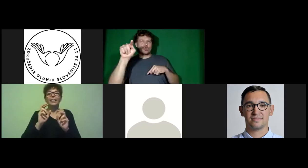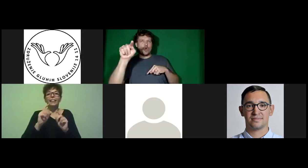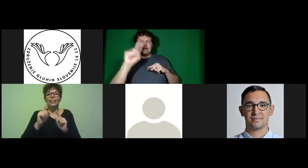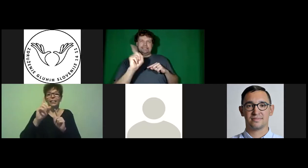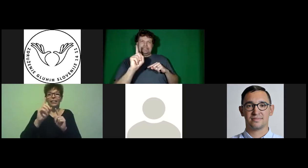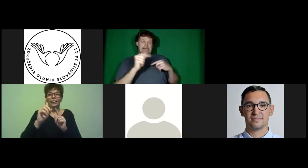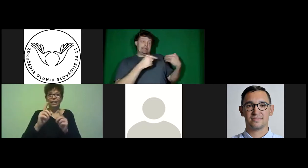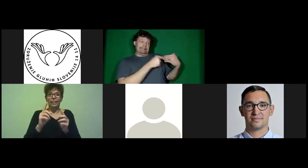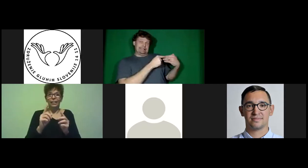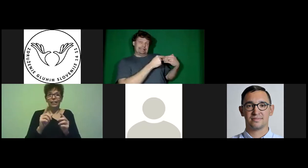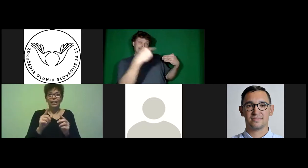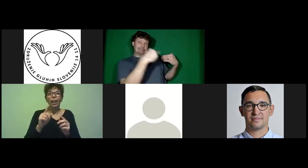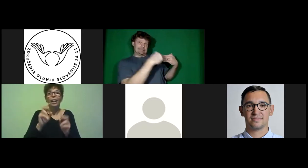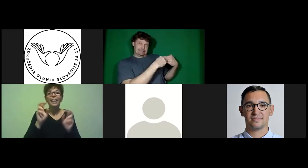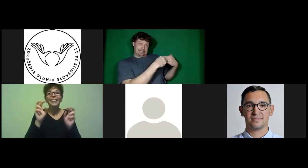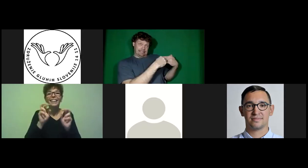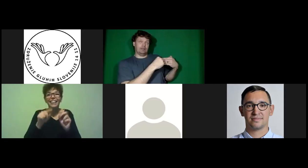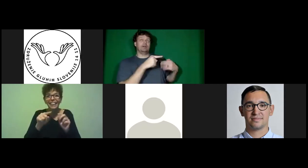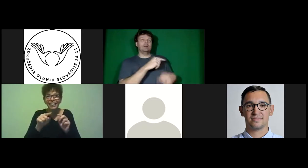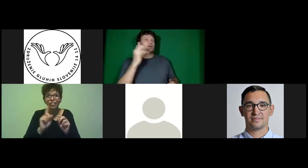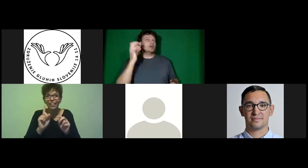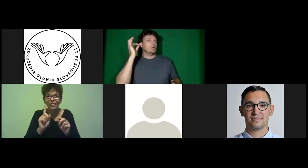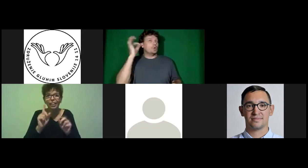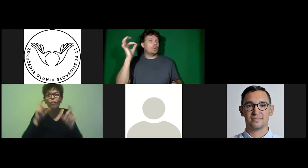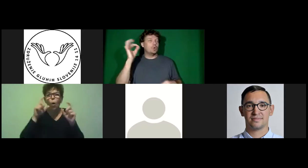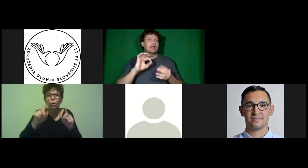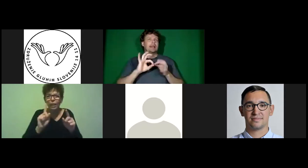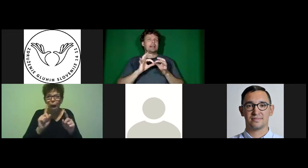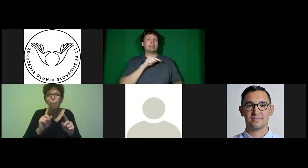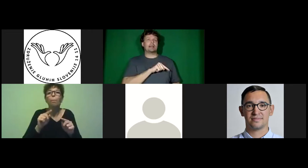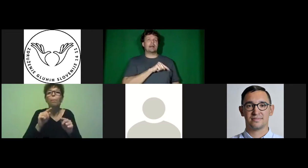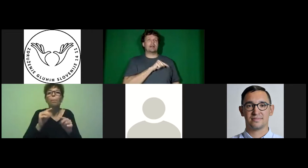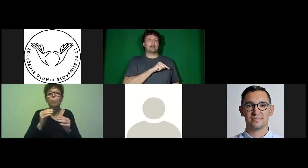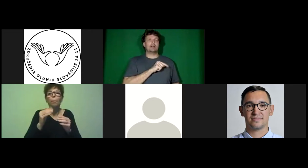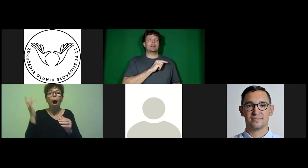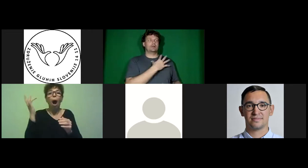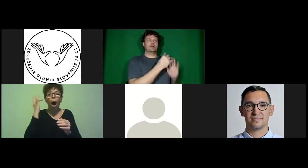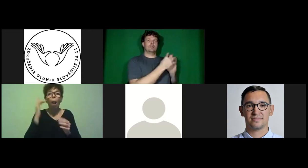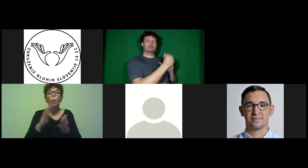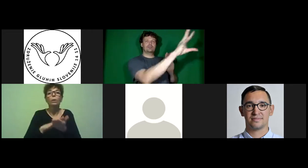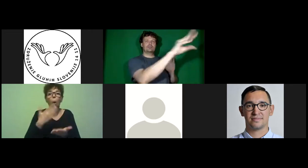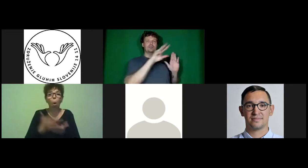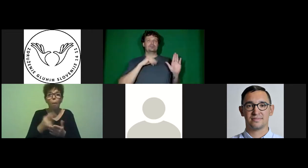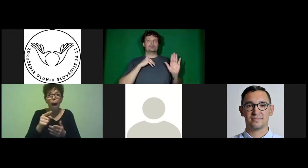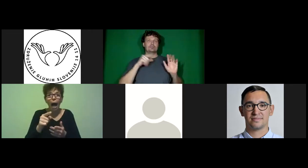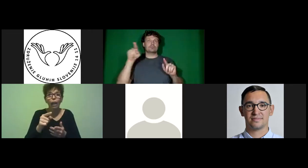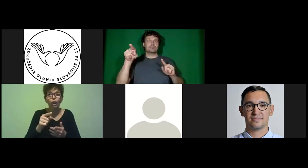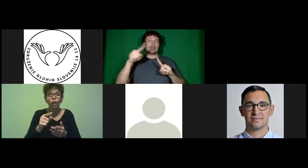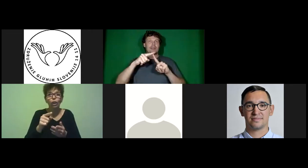judges were saying, of course, I wasn't able to understand their spoken language, but we had two interpreters that